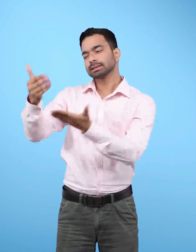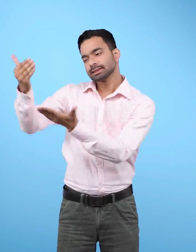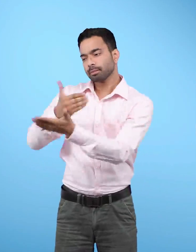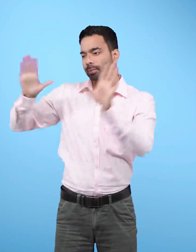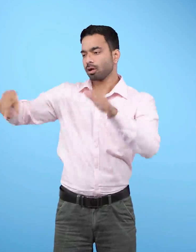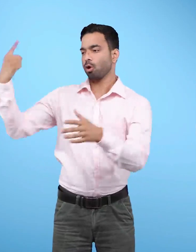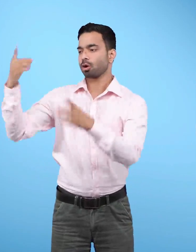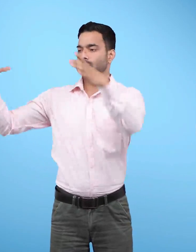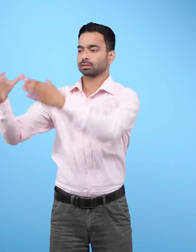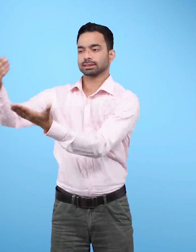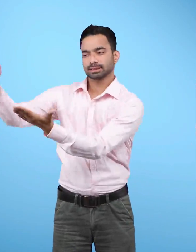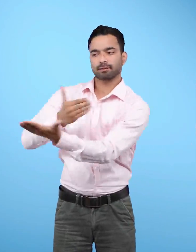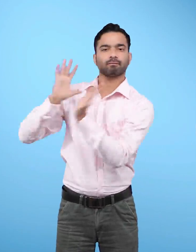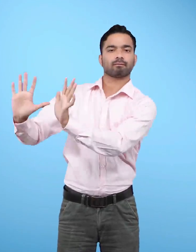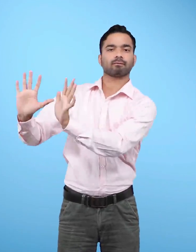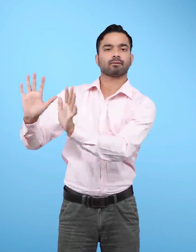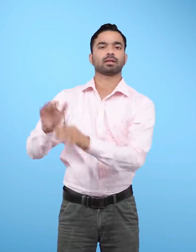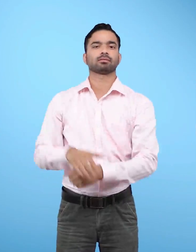birds to make their nests.